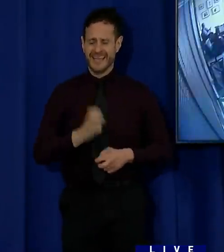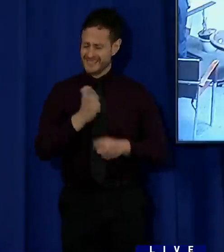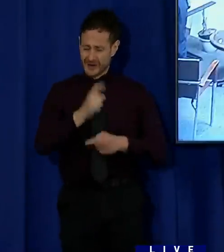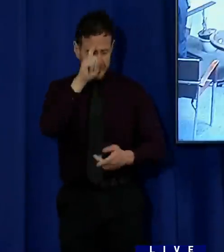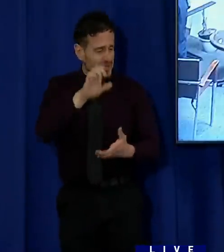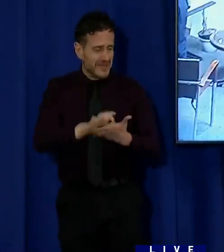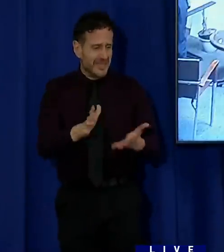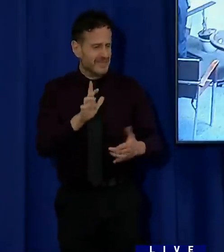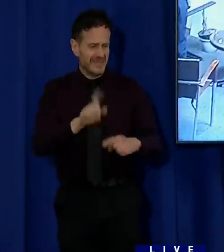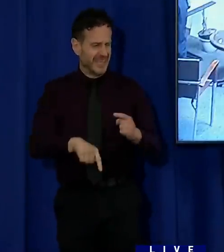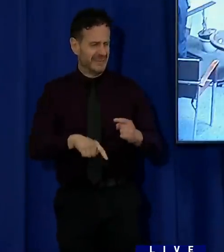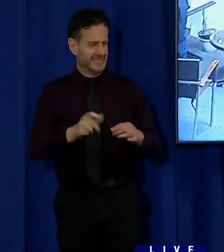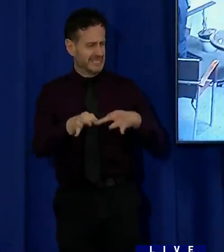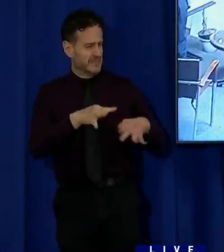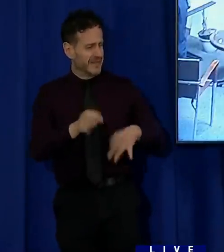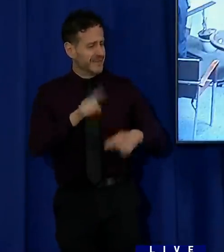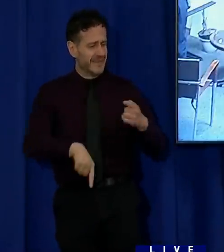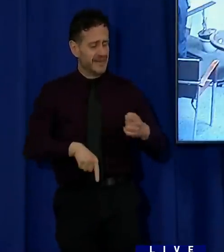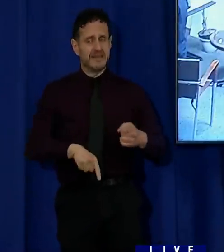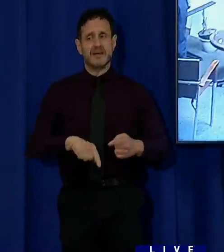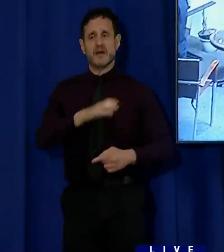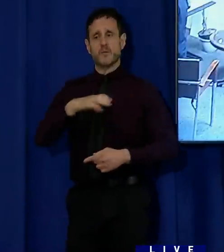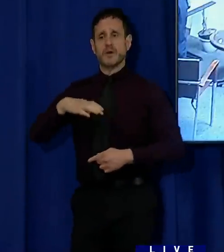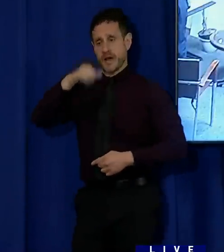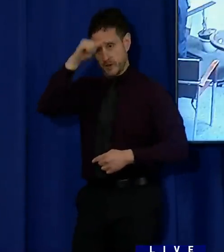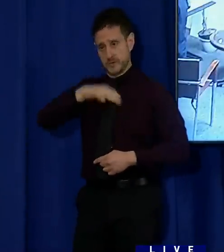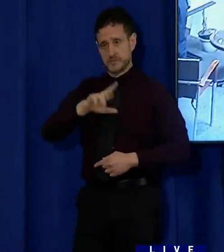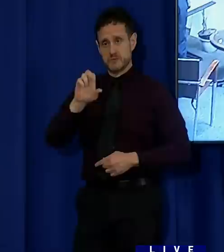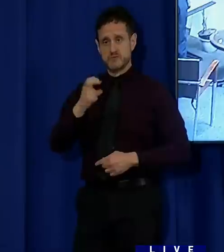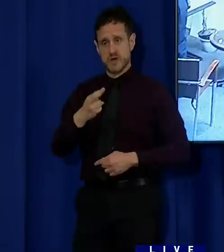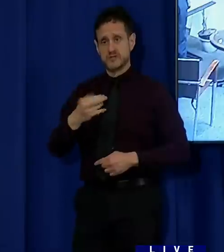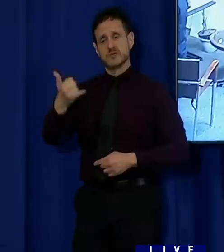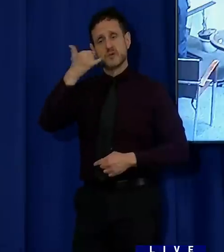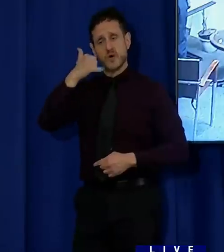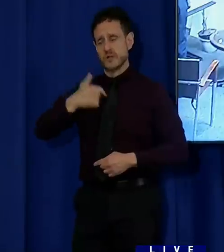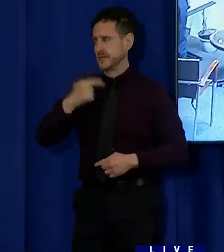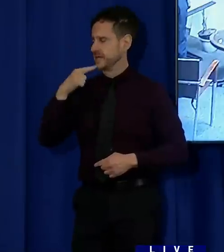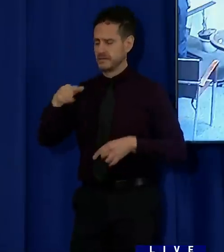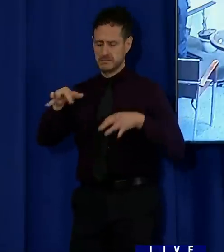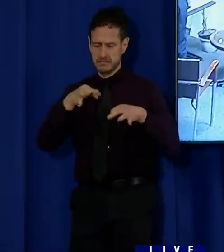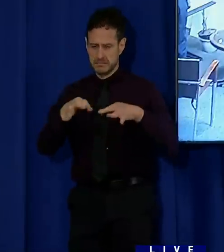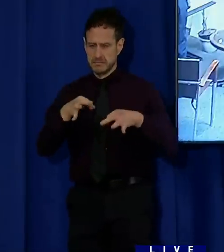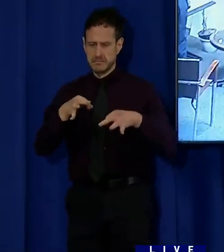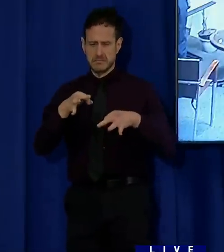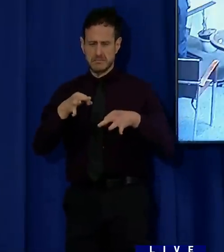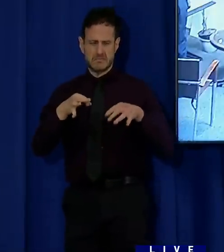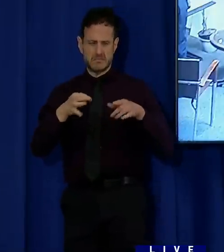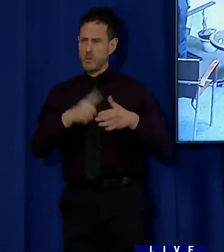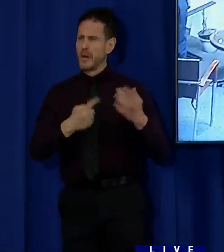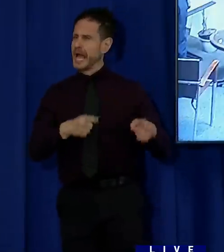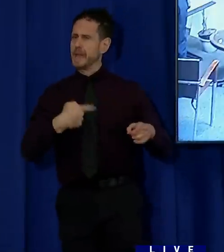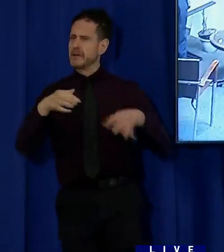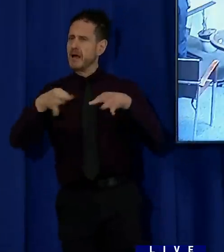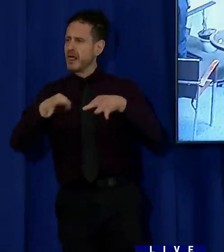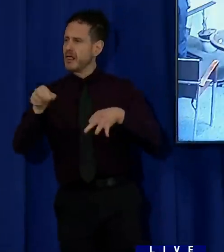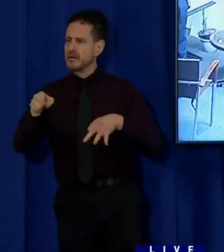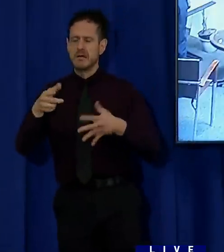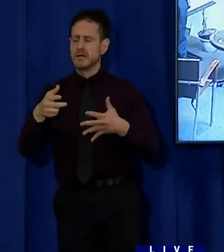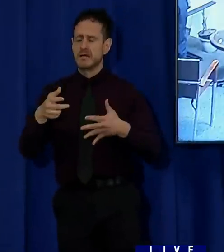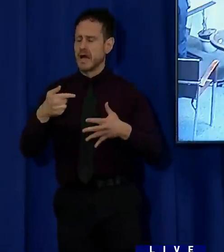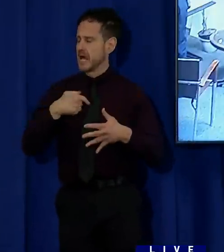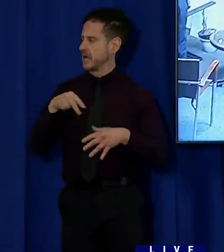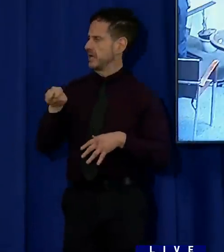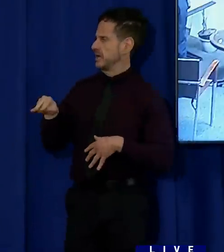fathom. When Congressman Rush first called me and we spoke and he started describing what we then saw, I